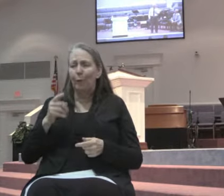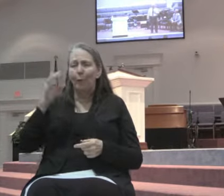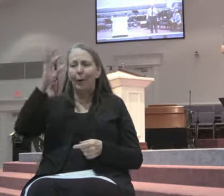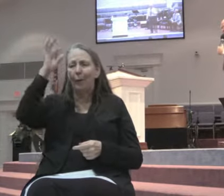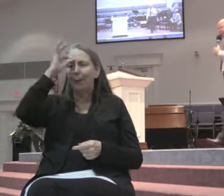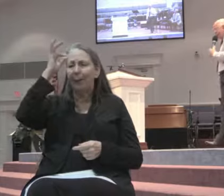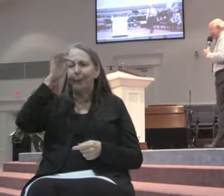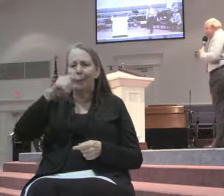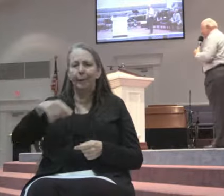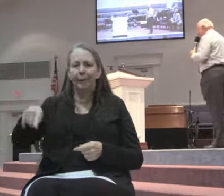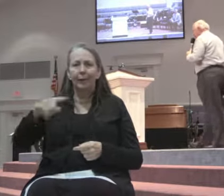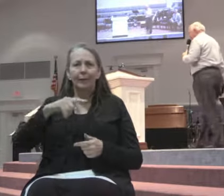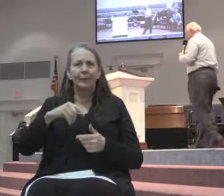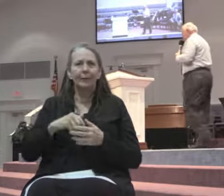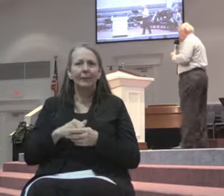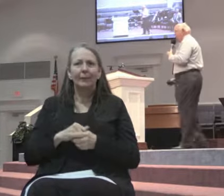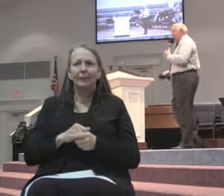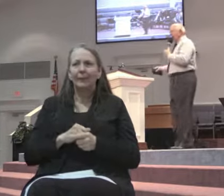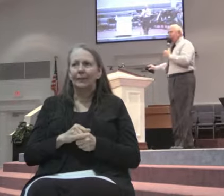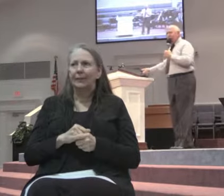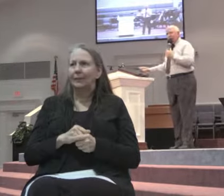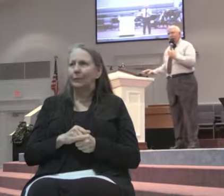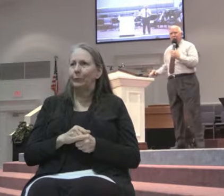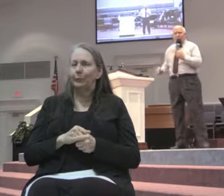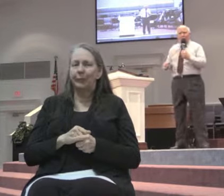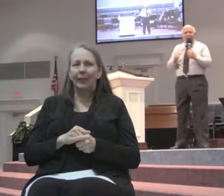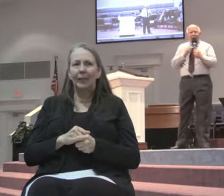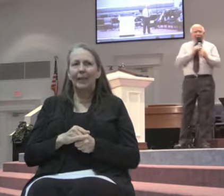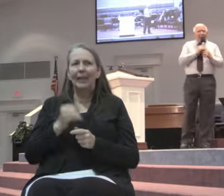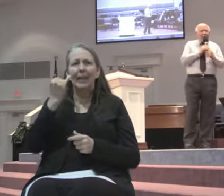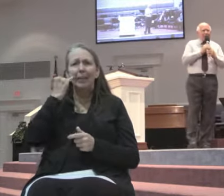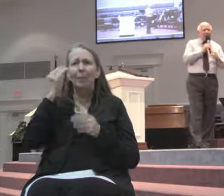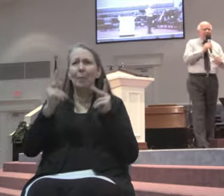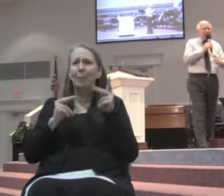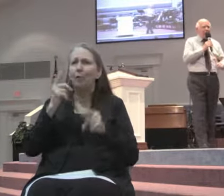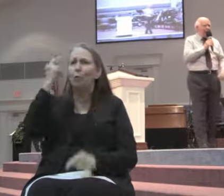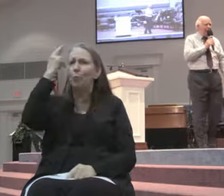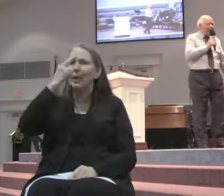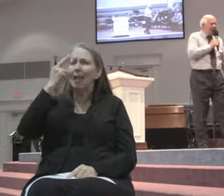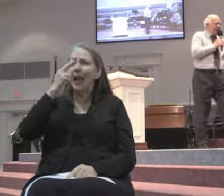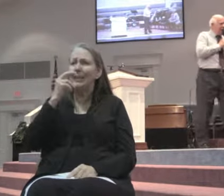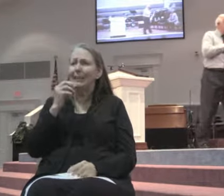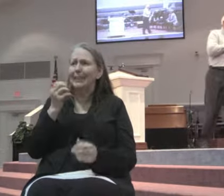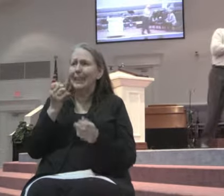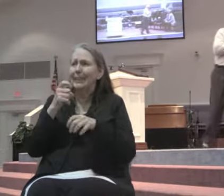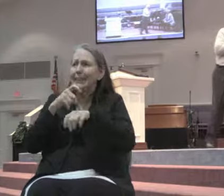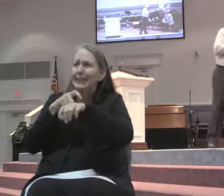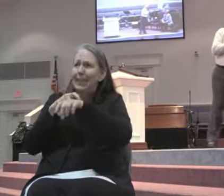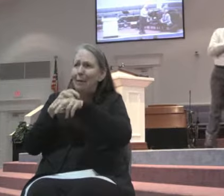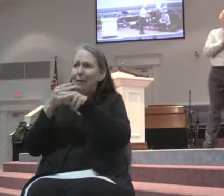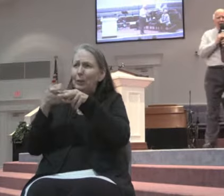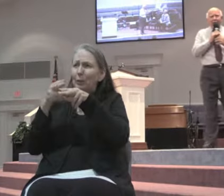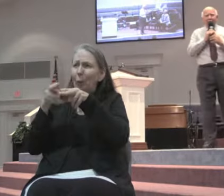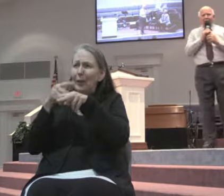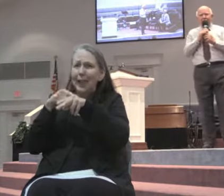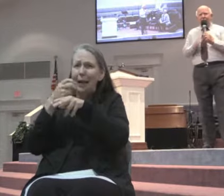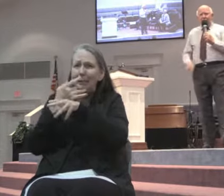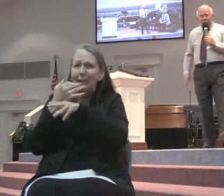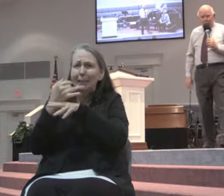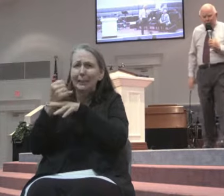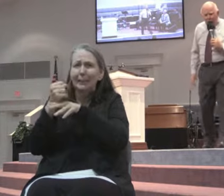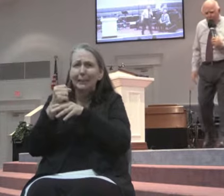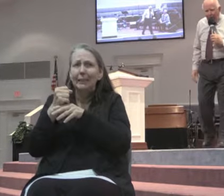my God, have mercy. If you people just knew how much longer you have, how short the time